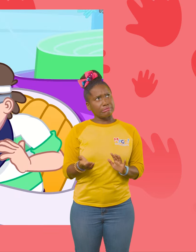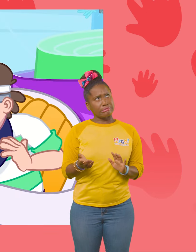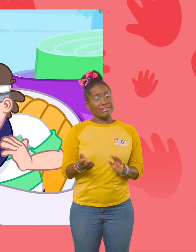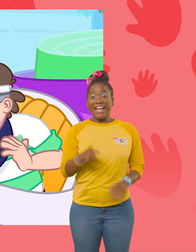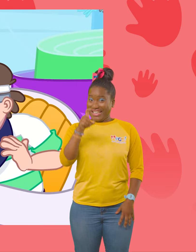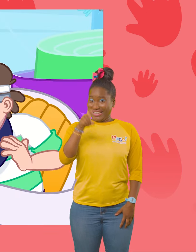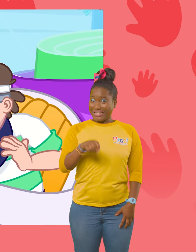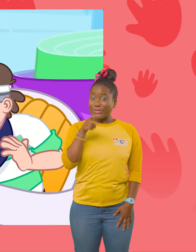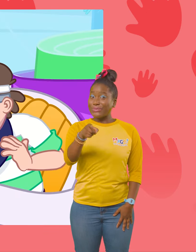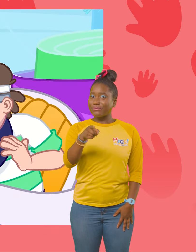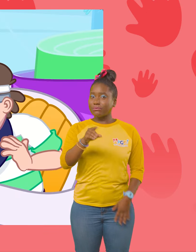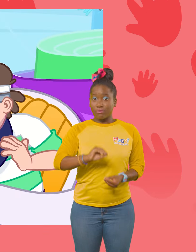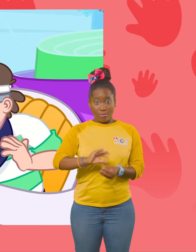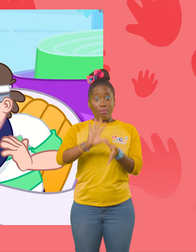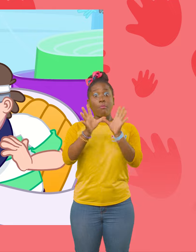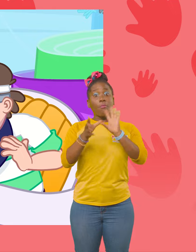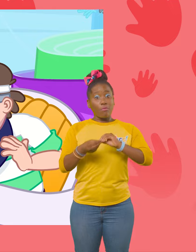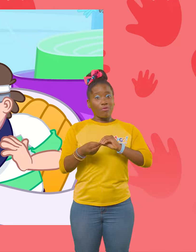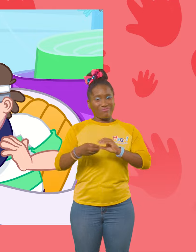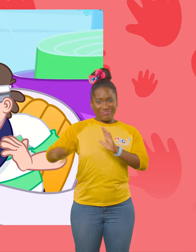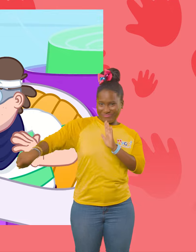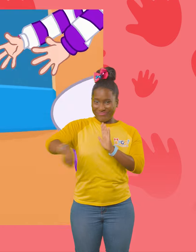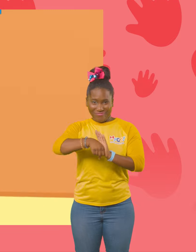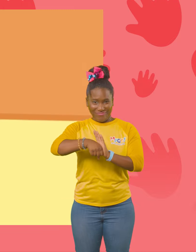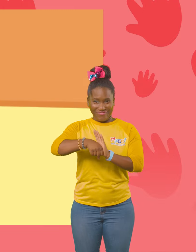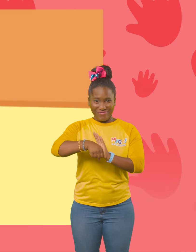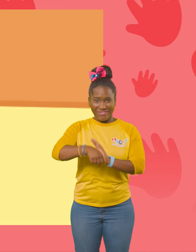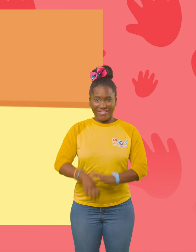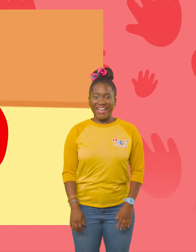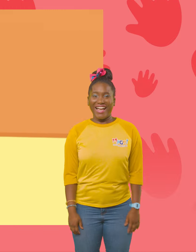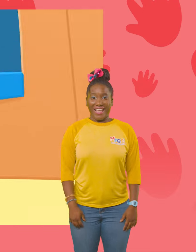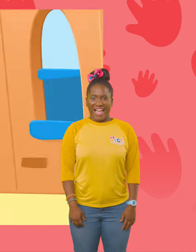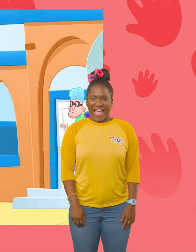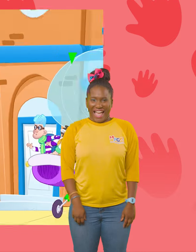I need you to morph into a wrecking ball.